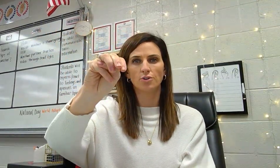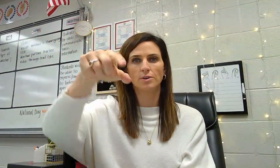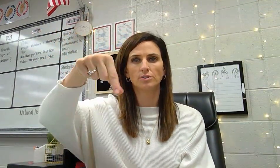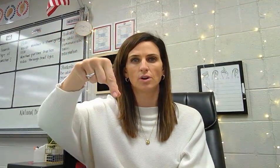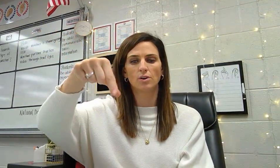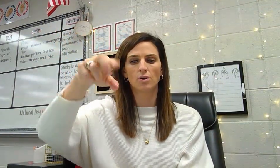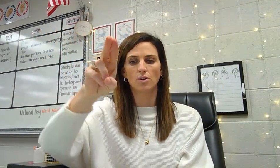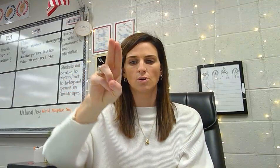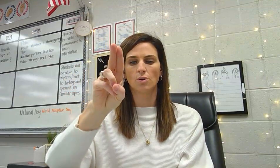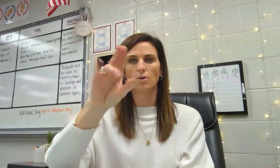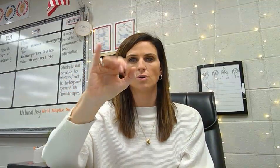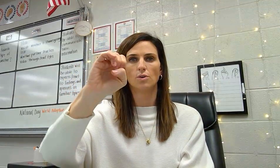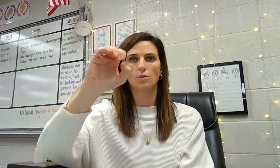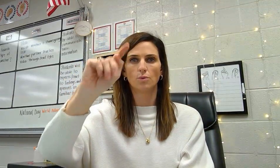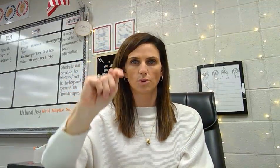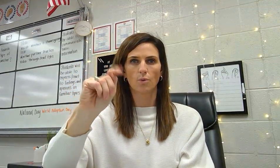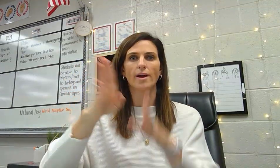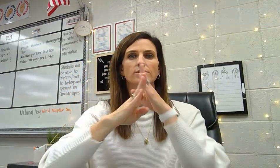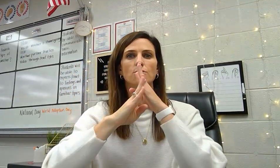calm or quiet.